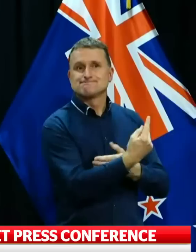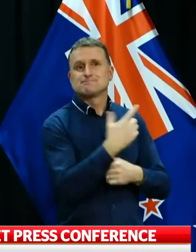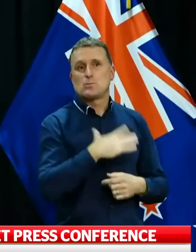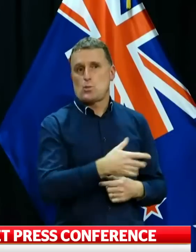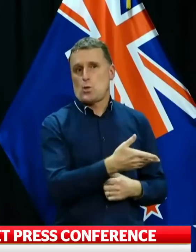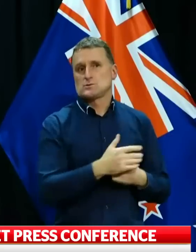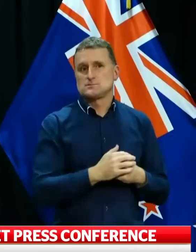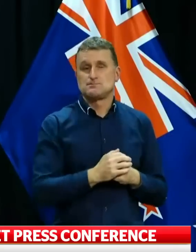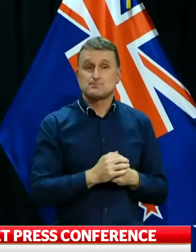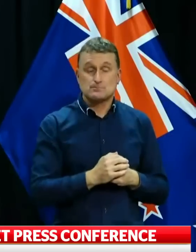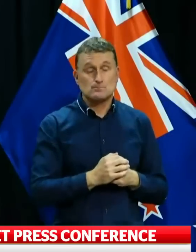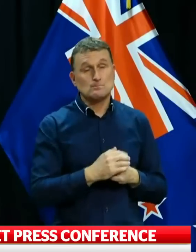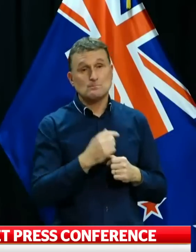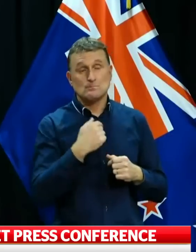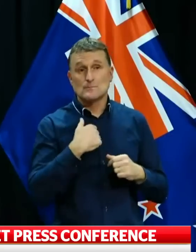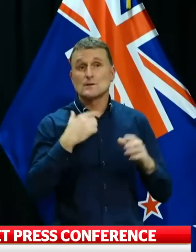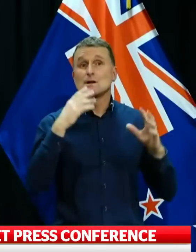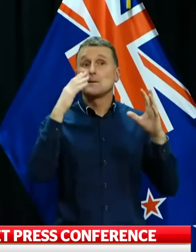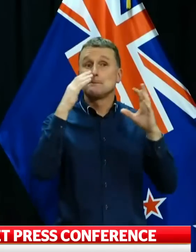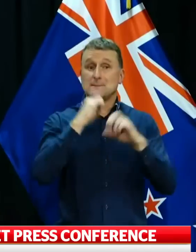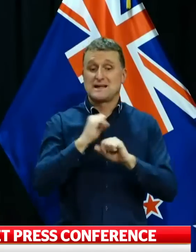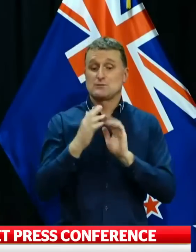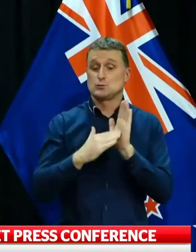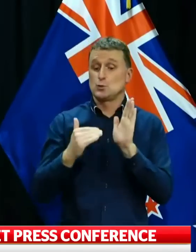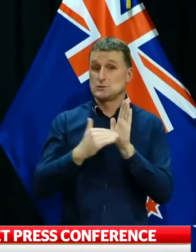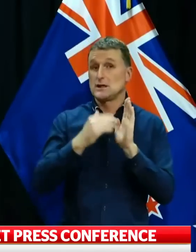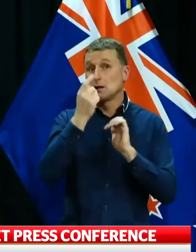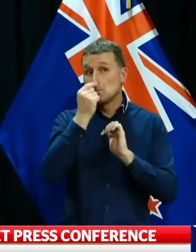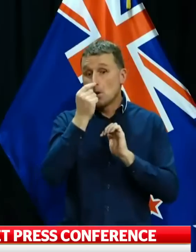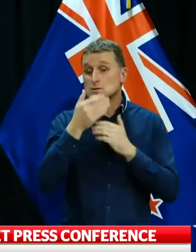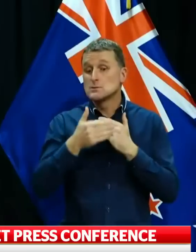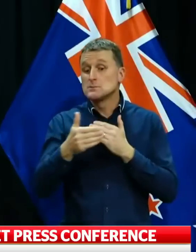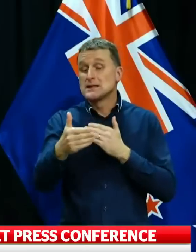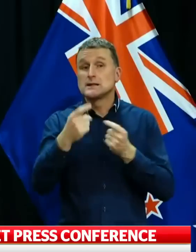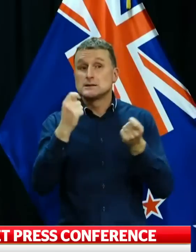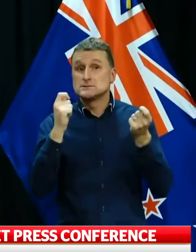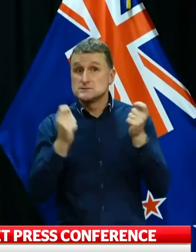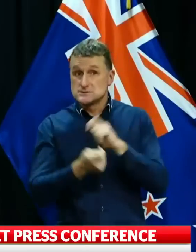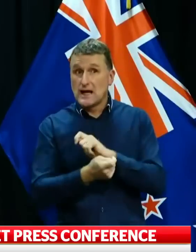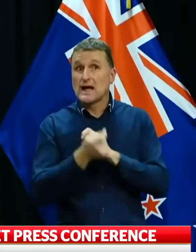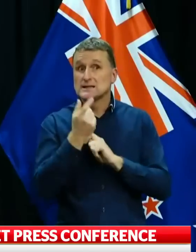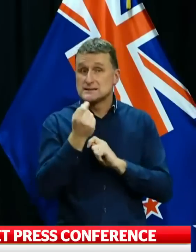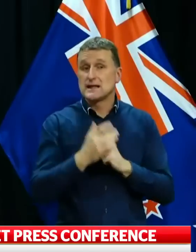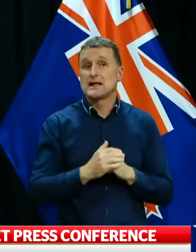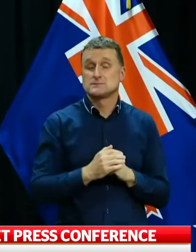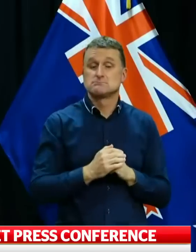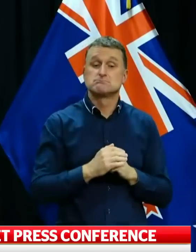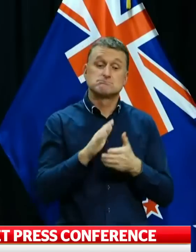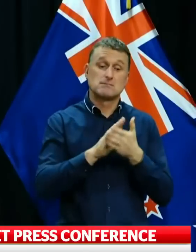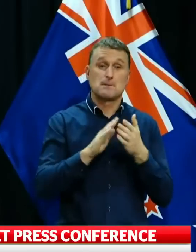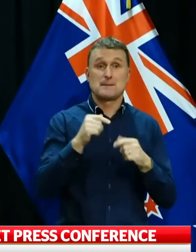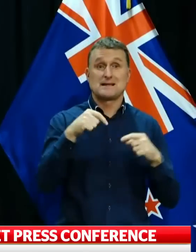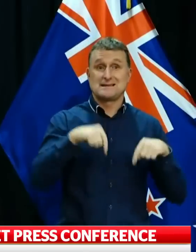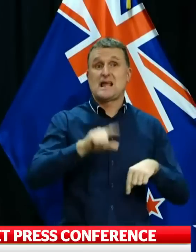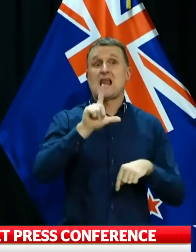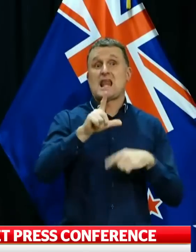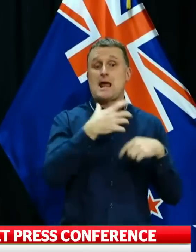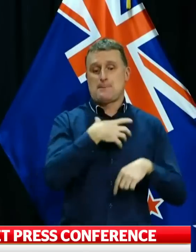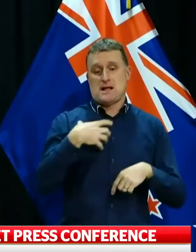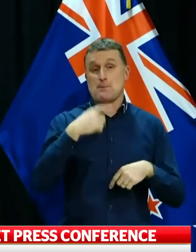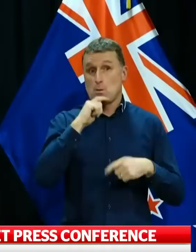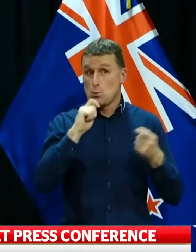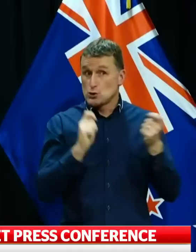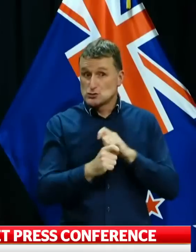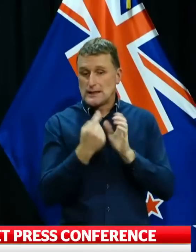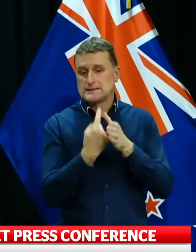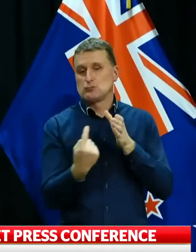said that whilst I believe it is a change that New Zealand would make, it's not something I anticipate happening while we're in government. I